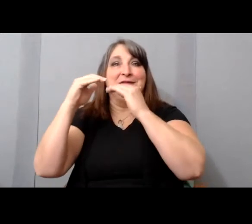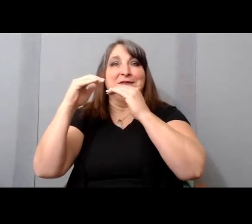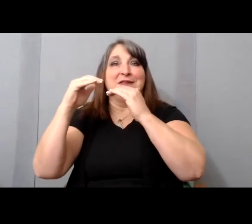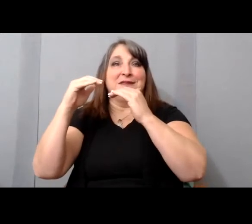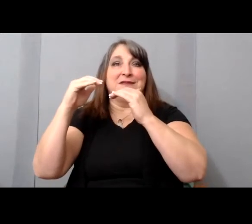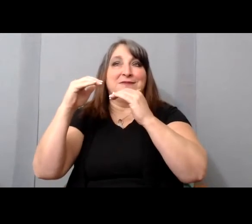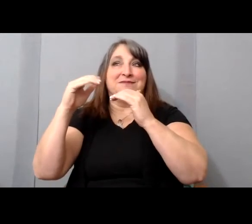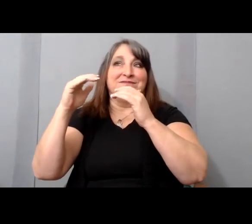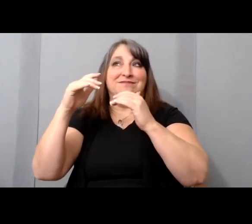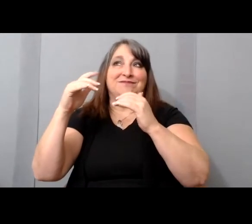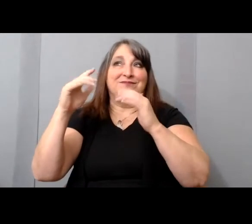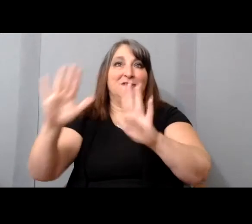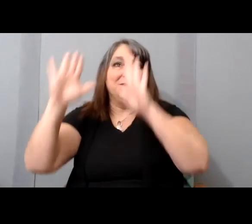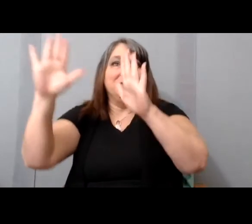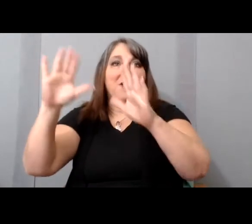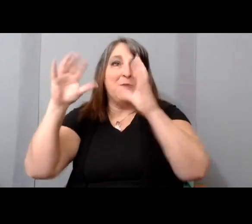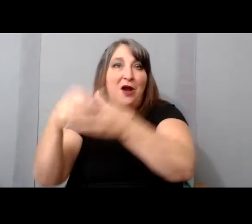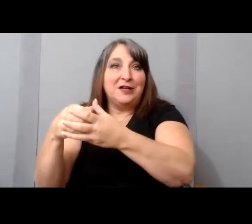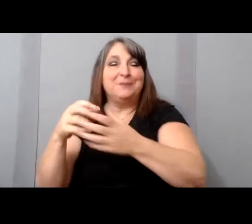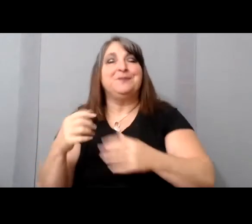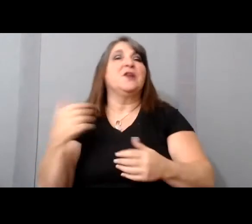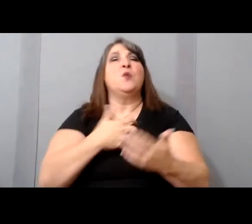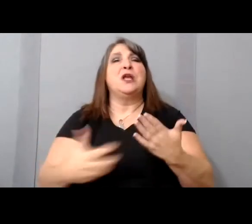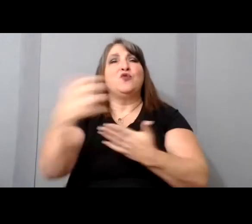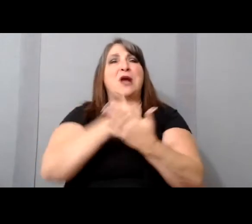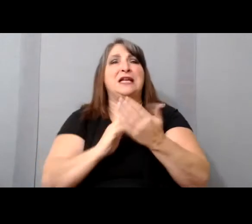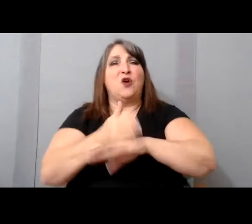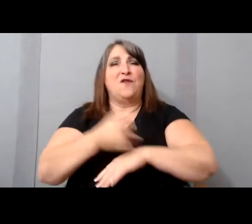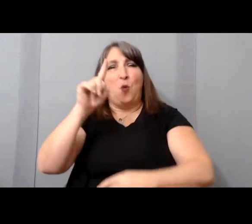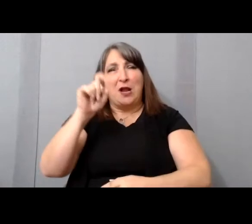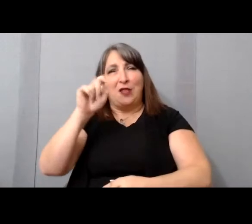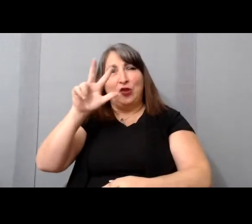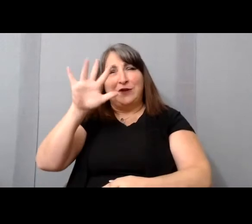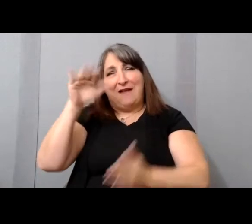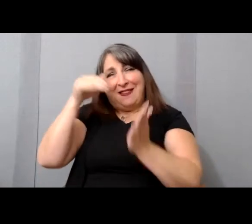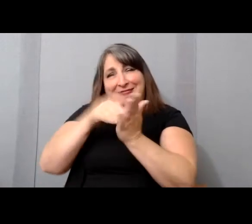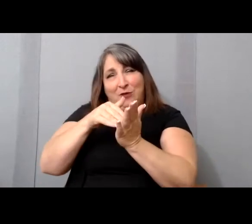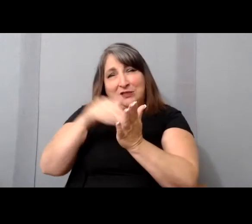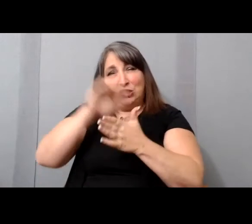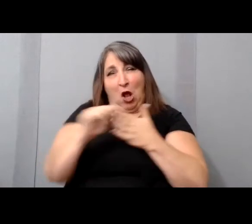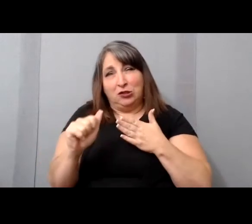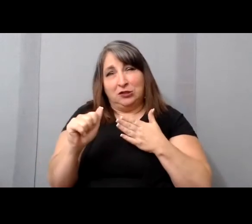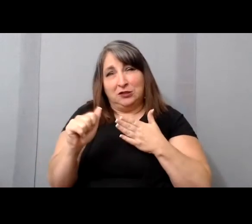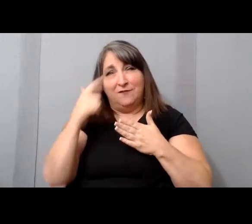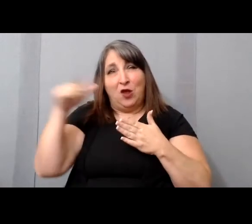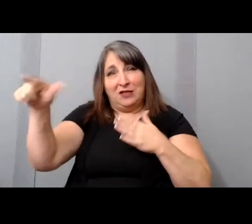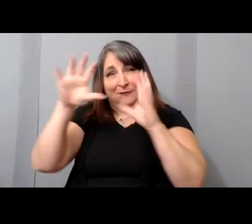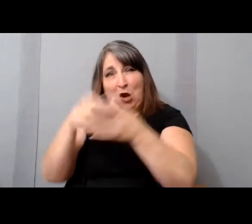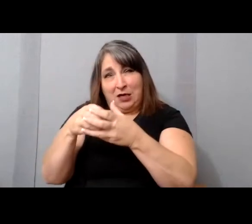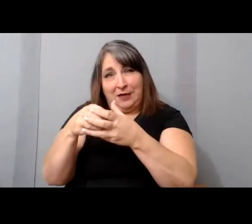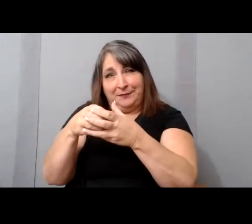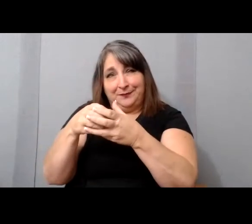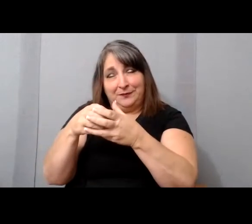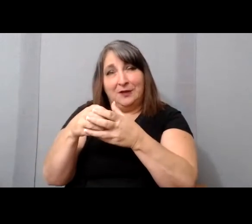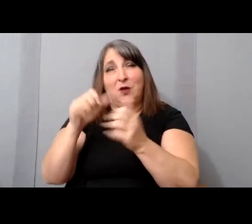what we did, we raised over $135,000 for this party, with the